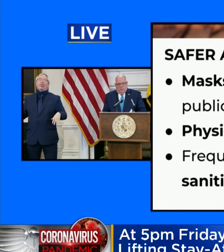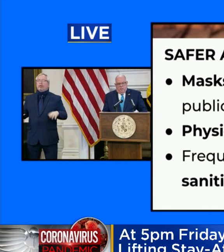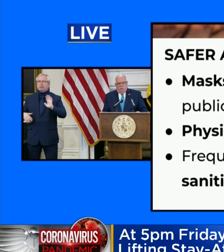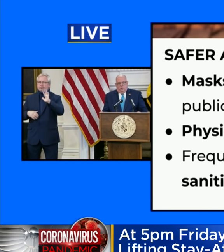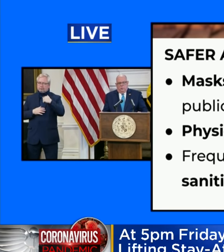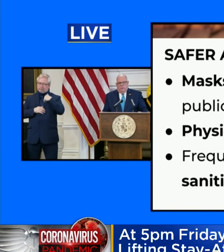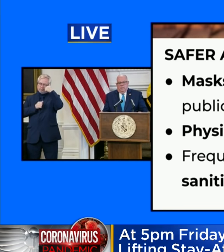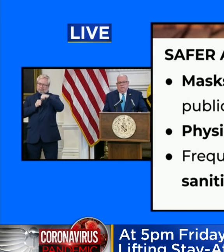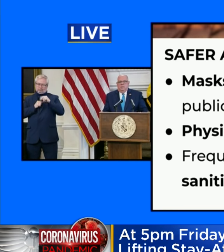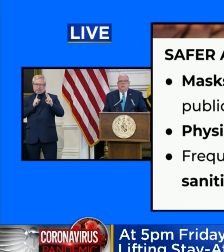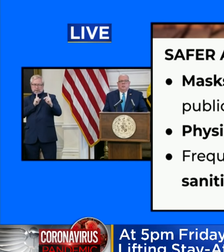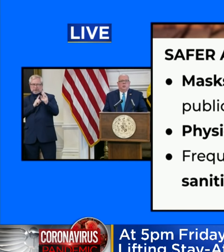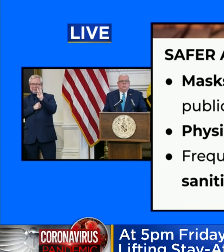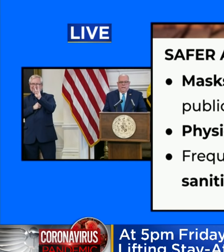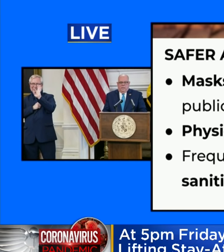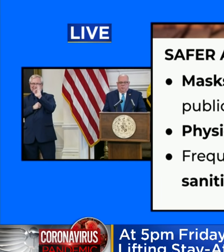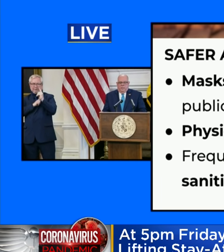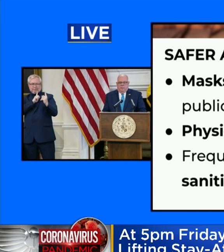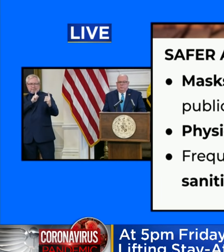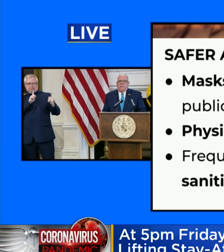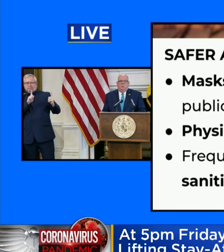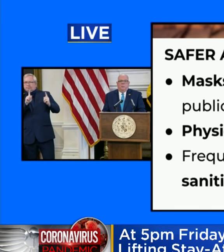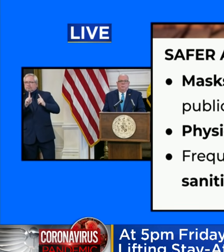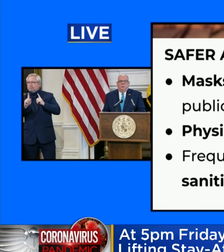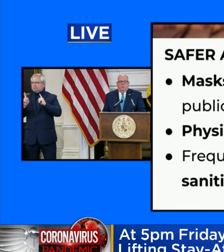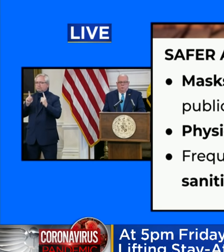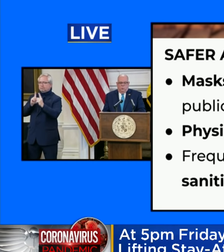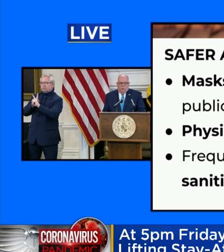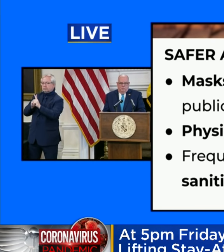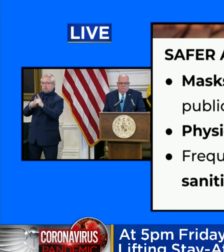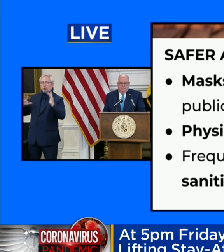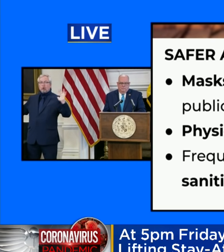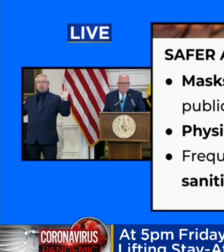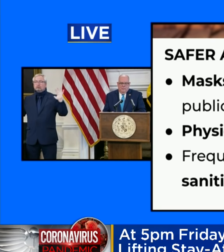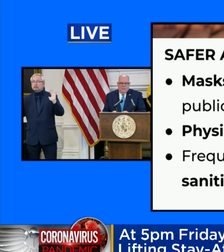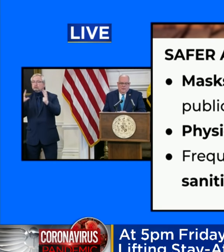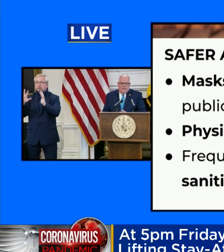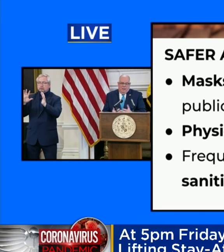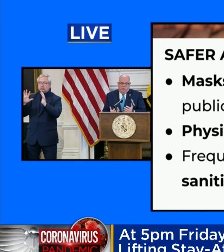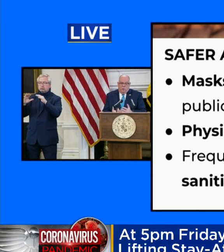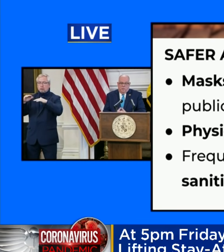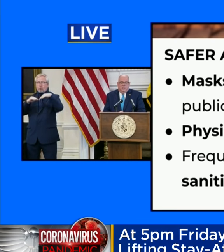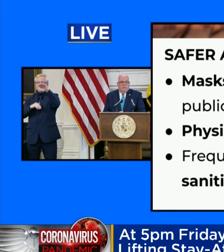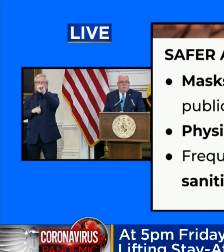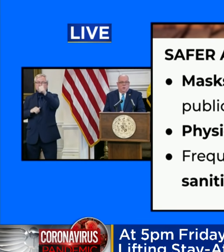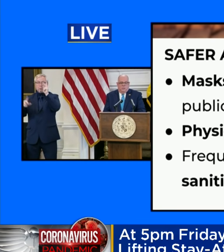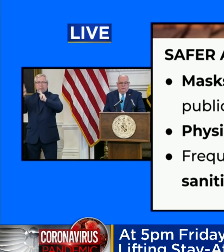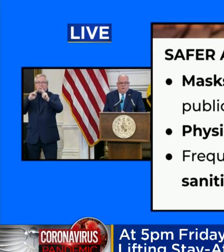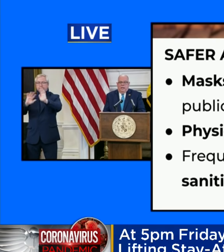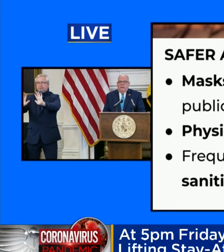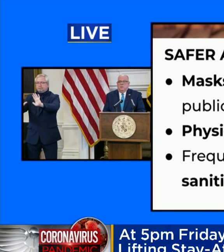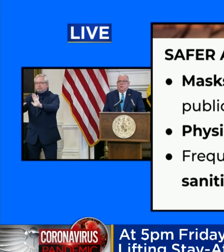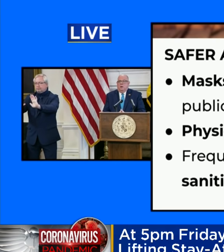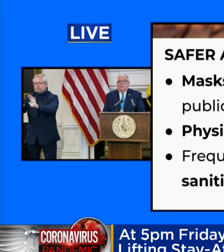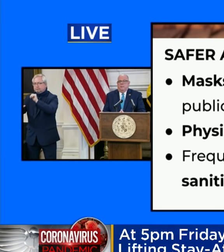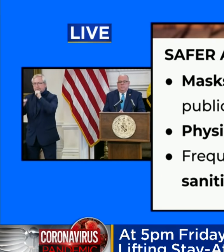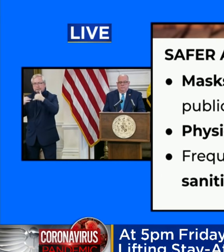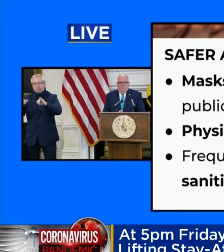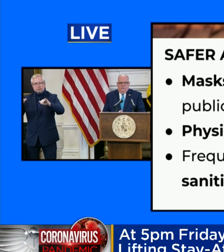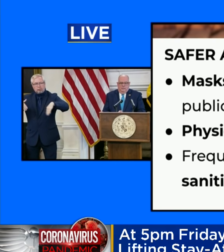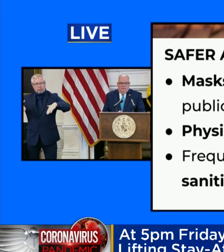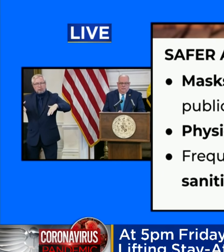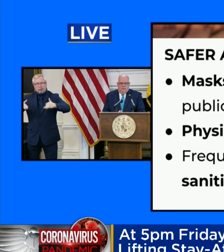to continue avoiding close gatherings of 10 people or more. Everyone should keep washing their hands